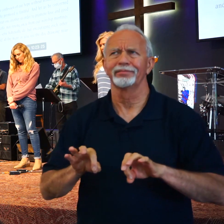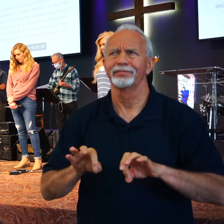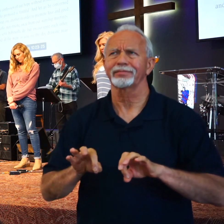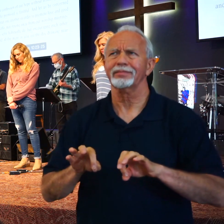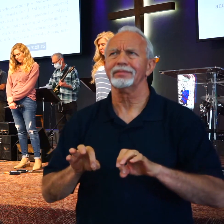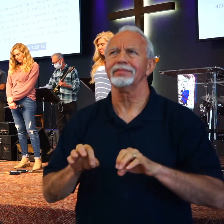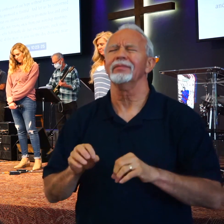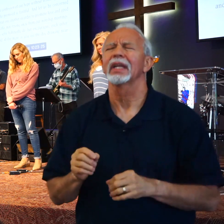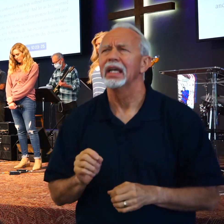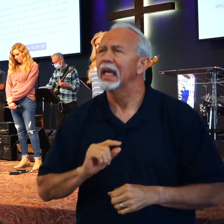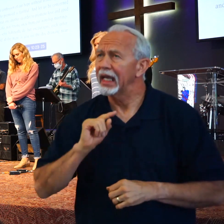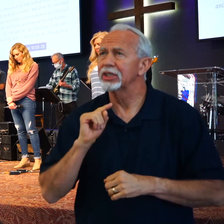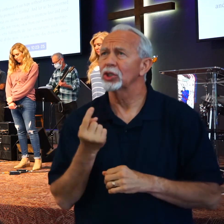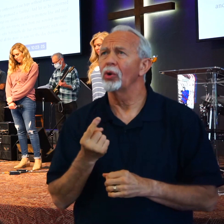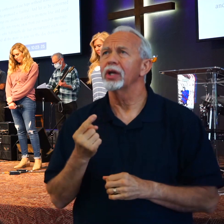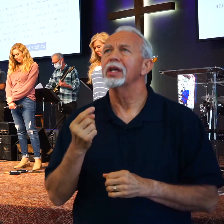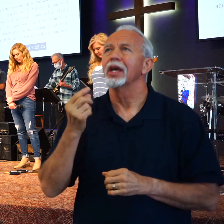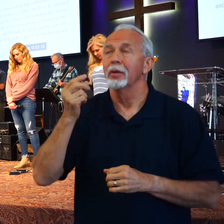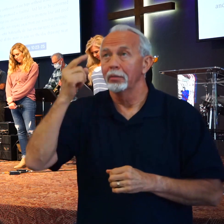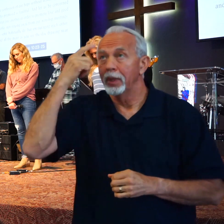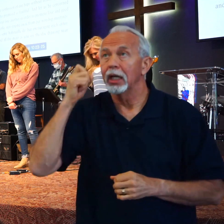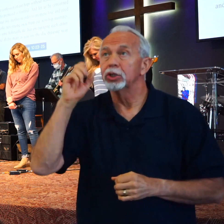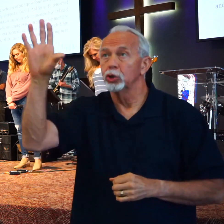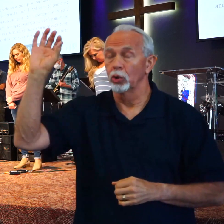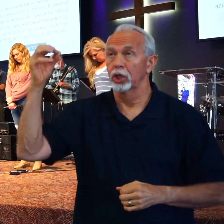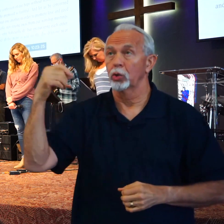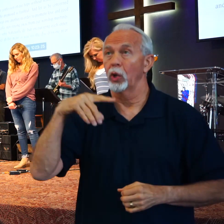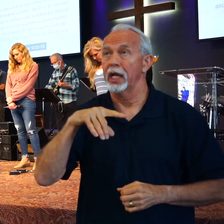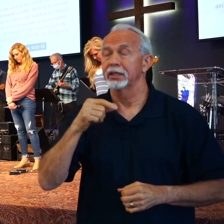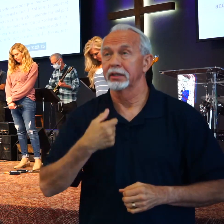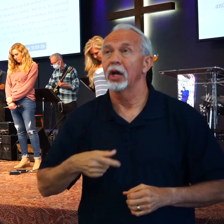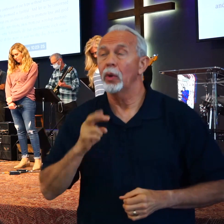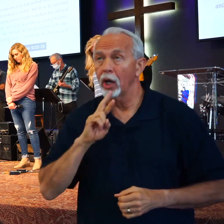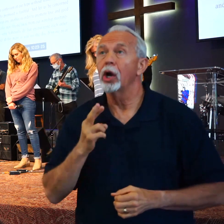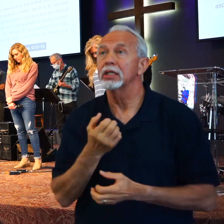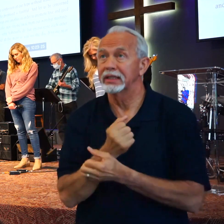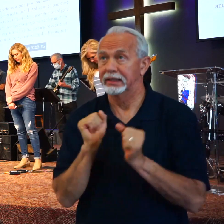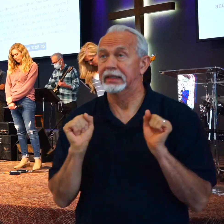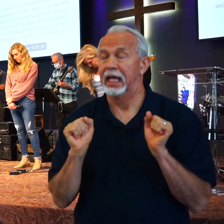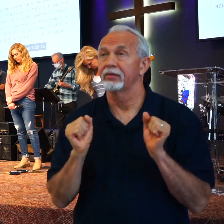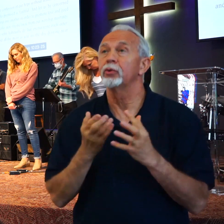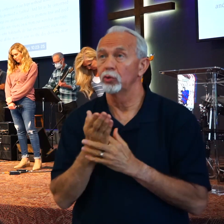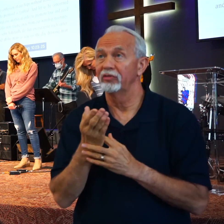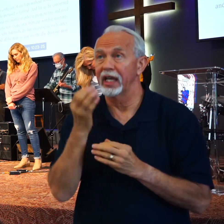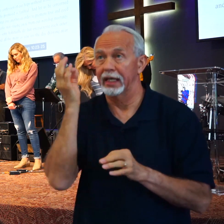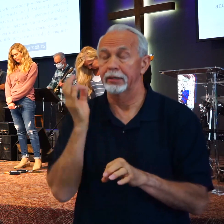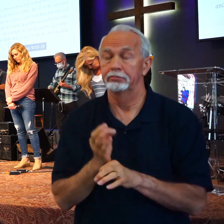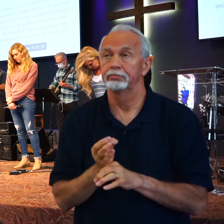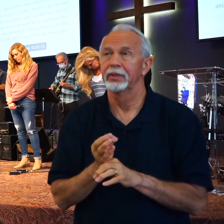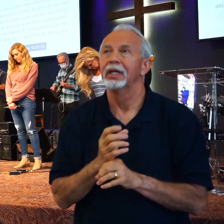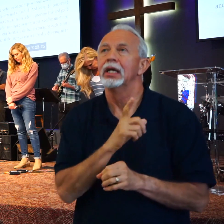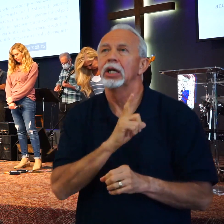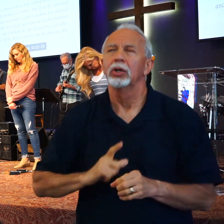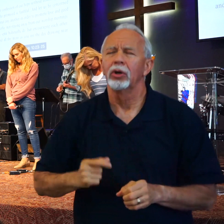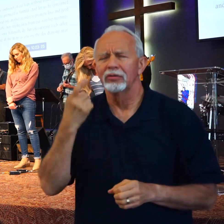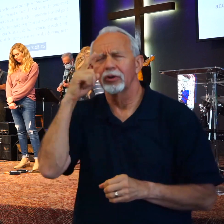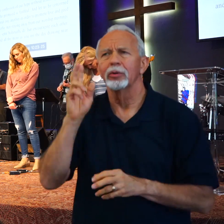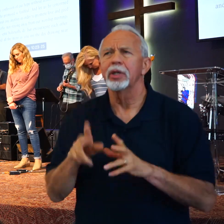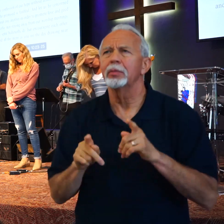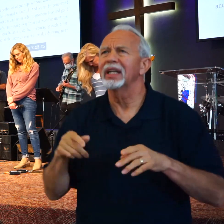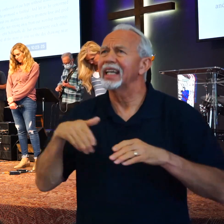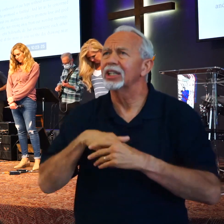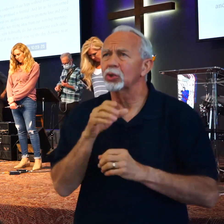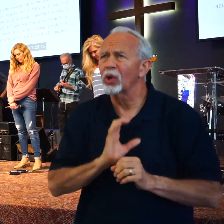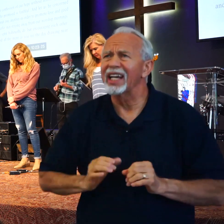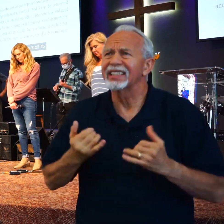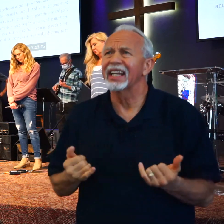In fact, it's only by your grace that we are saved through faith. And Lord, for those who are in Christ today,